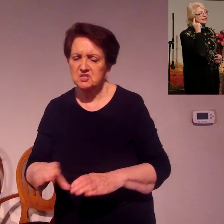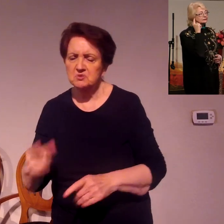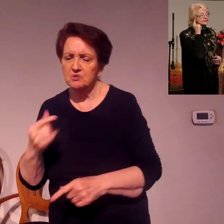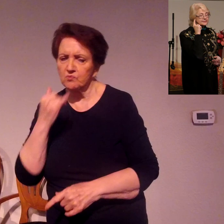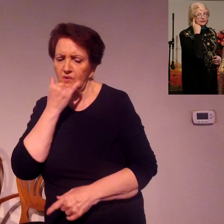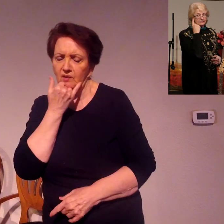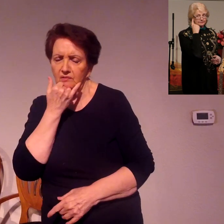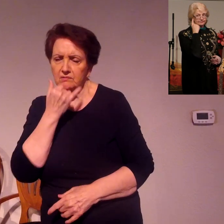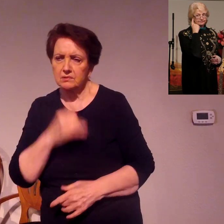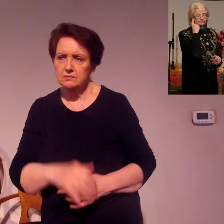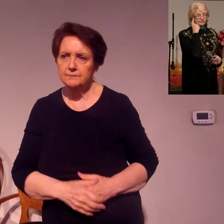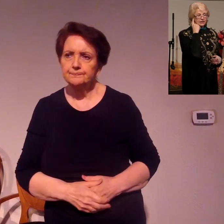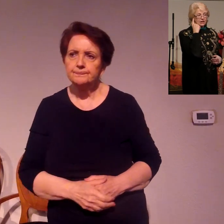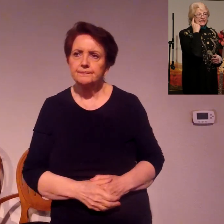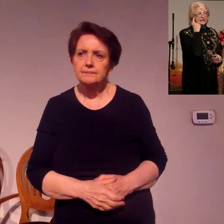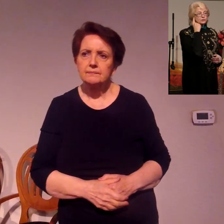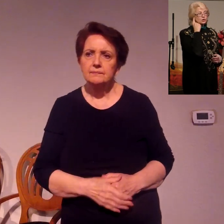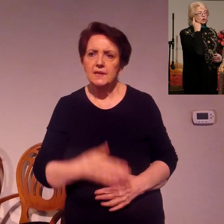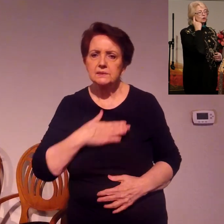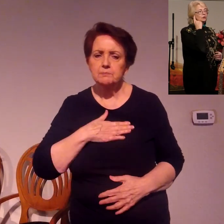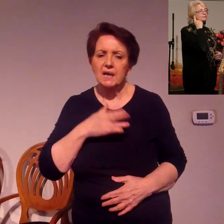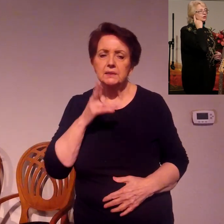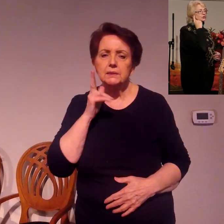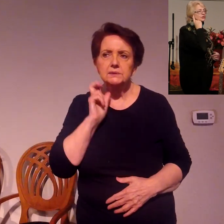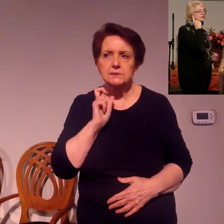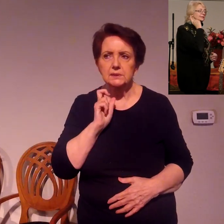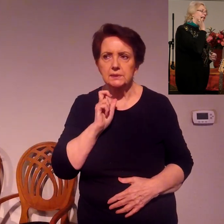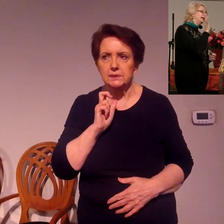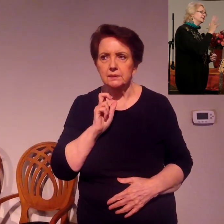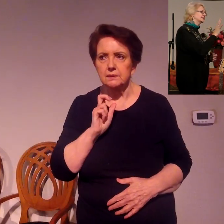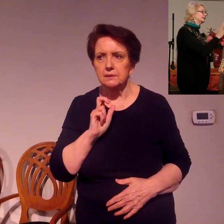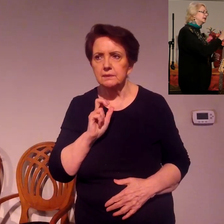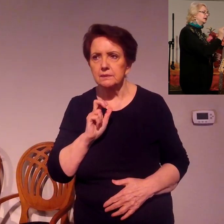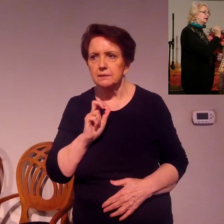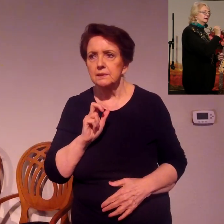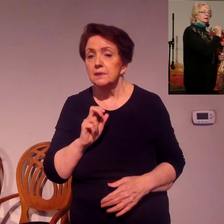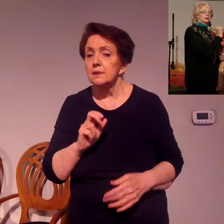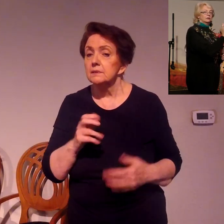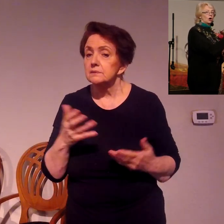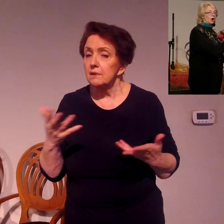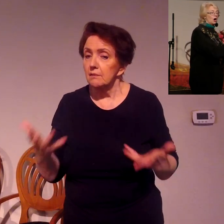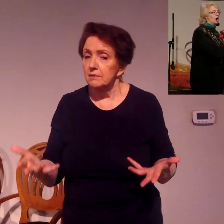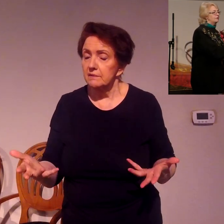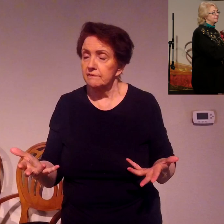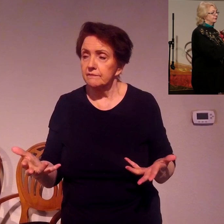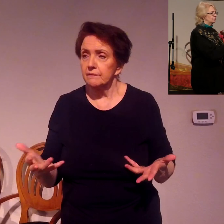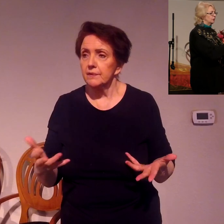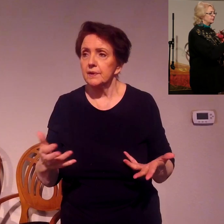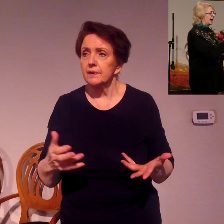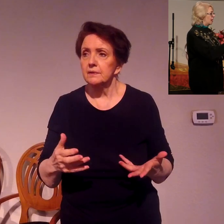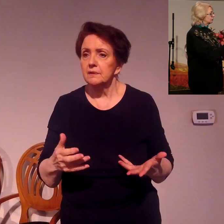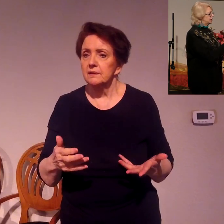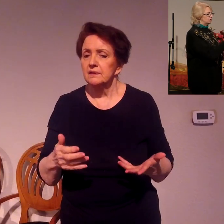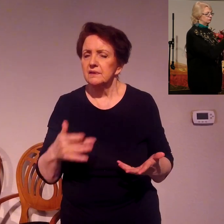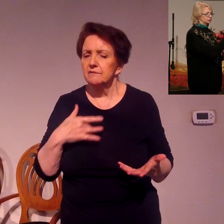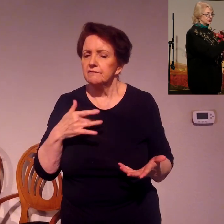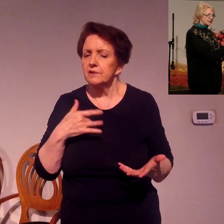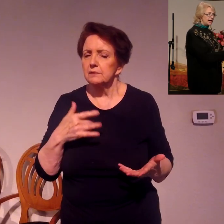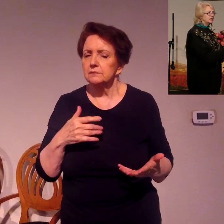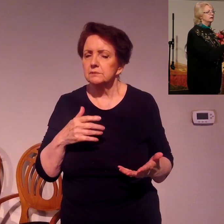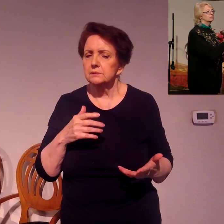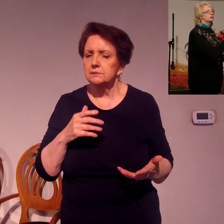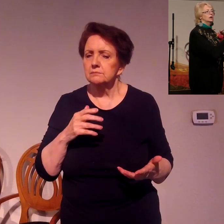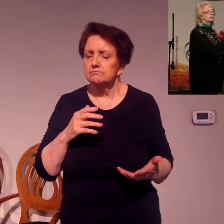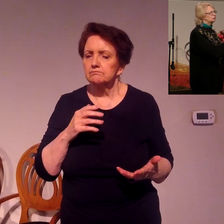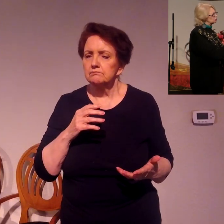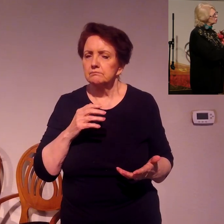That's my listening. And so if there's the slightest thing off with how Karen will